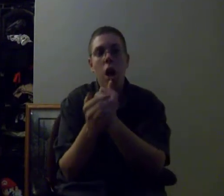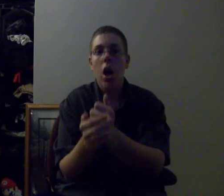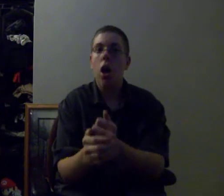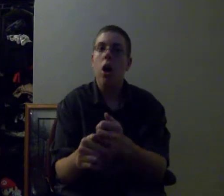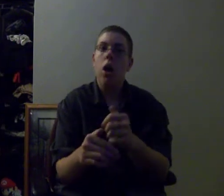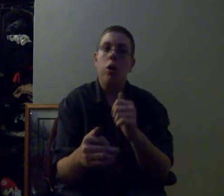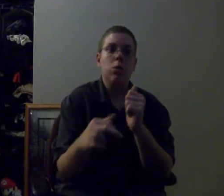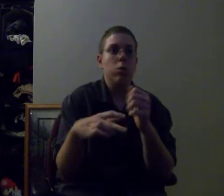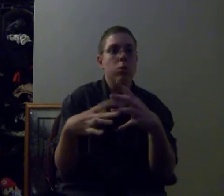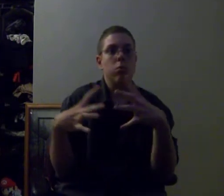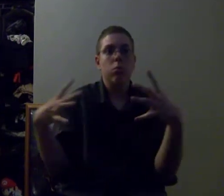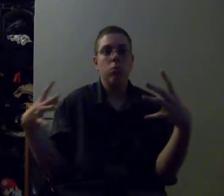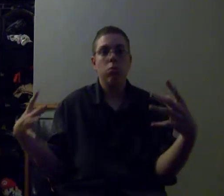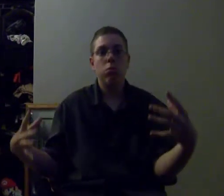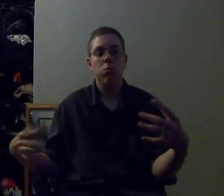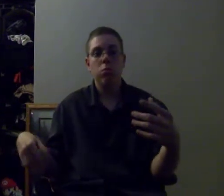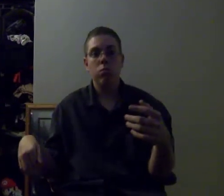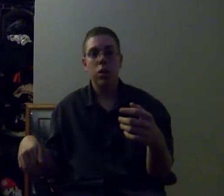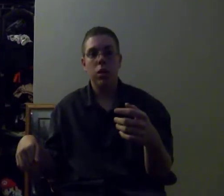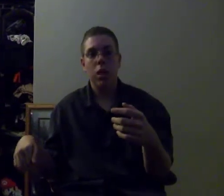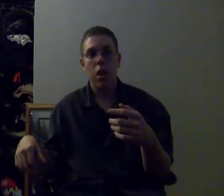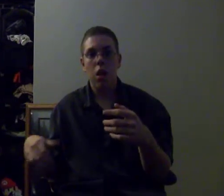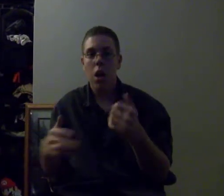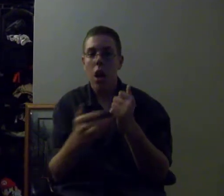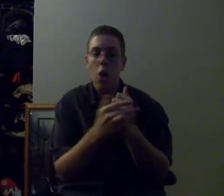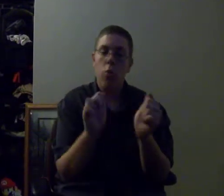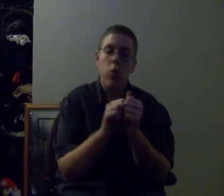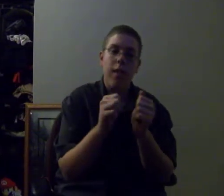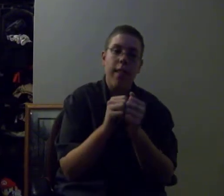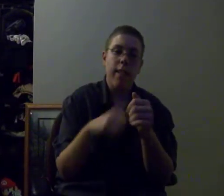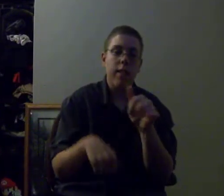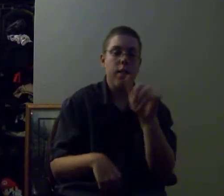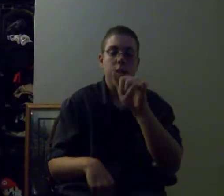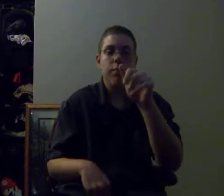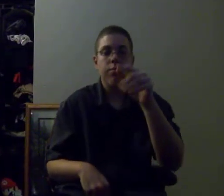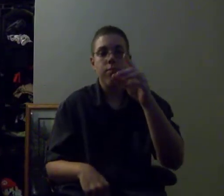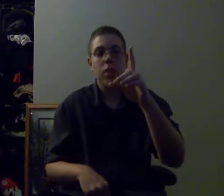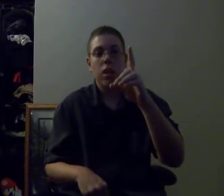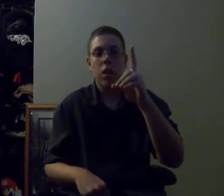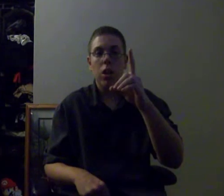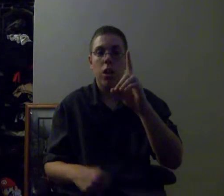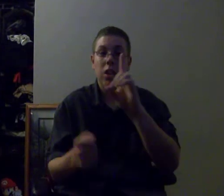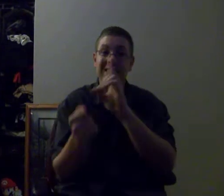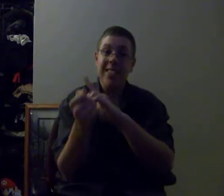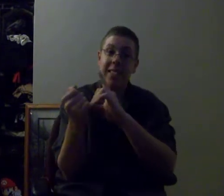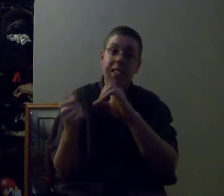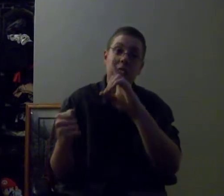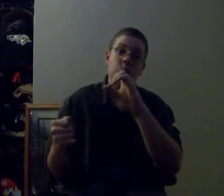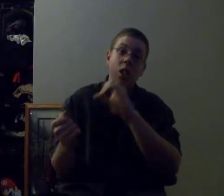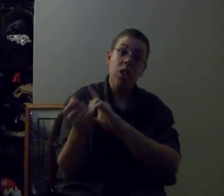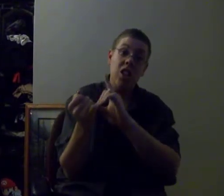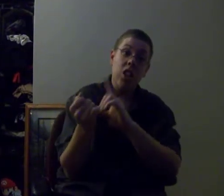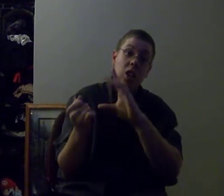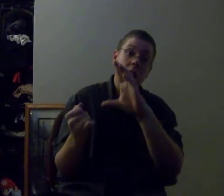the way up to doctoral dissertations and master's thesis and whatnot, even writing papers for presentations, is to bring the information from the